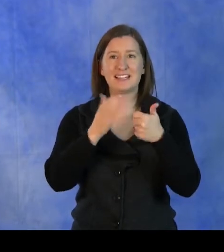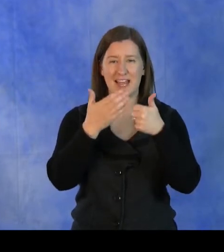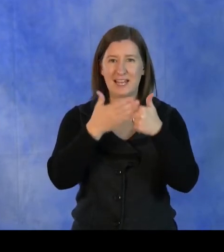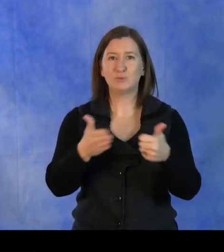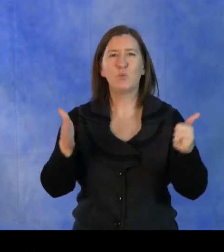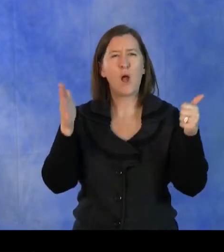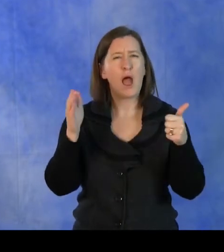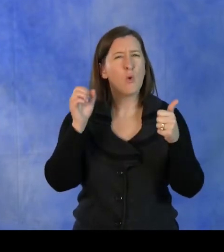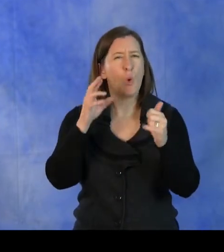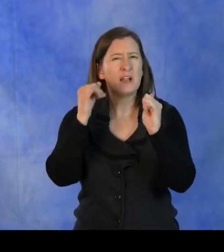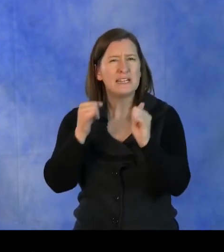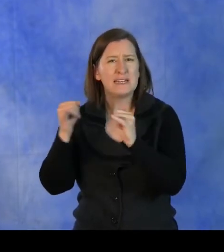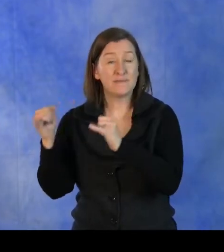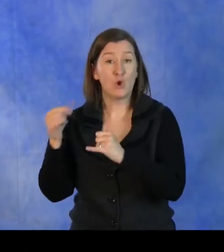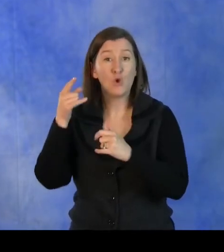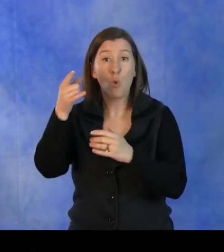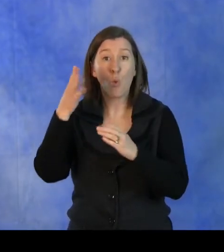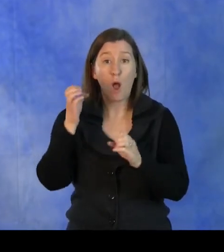talking about.